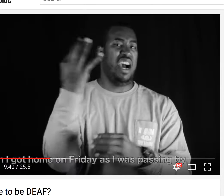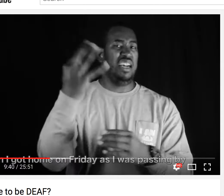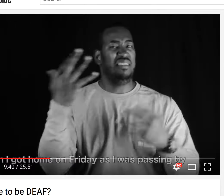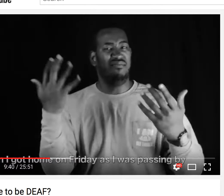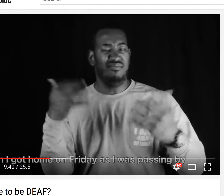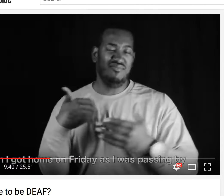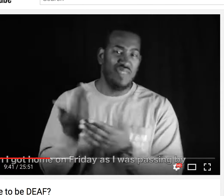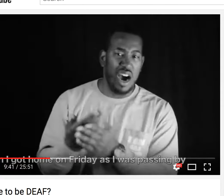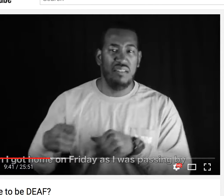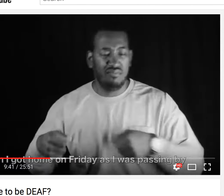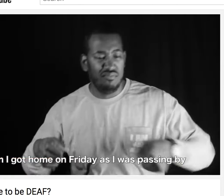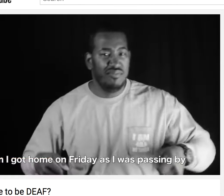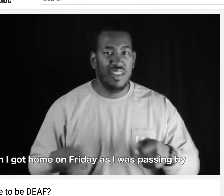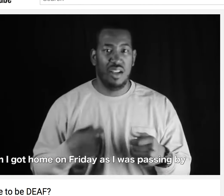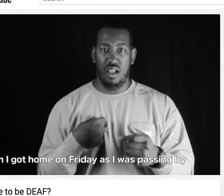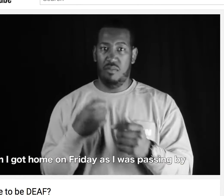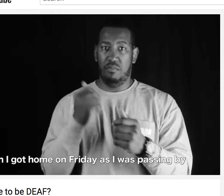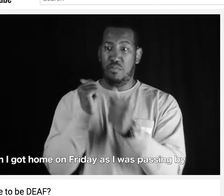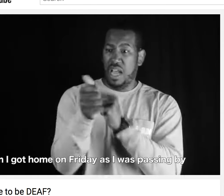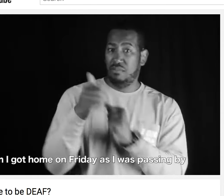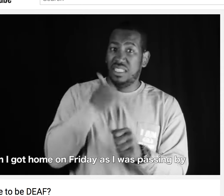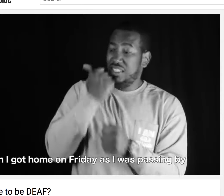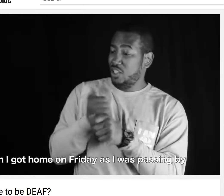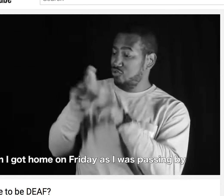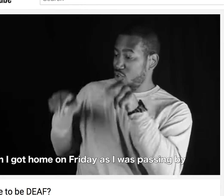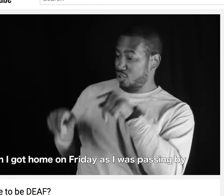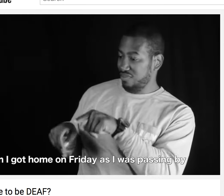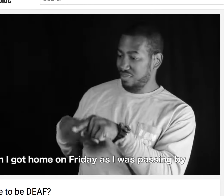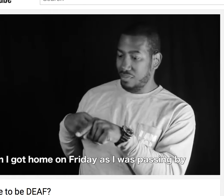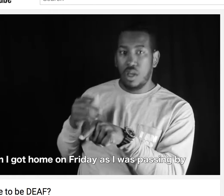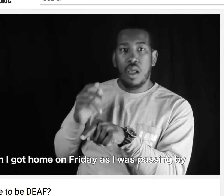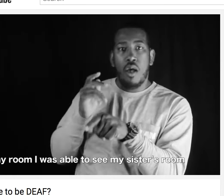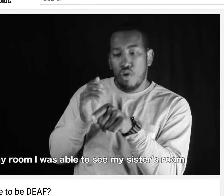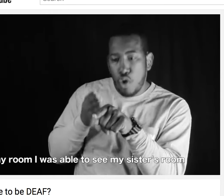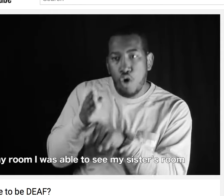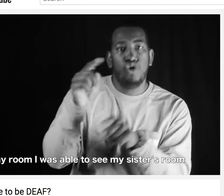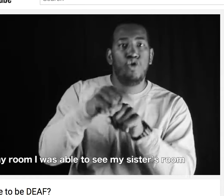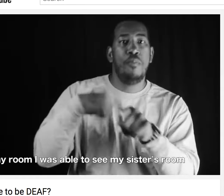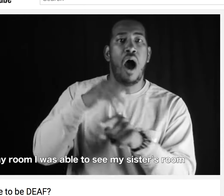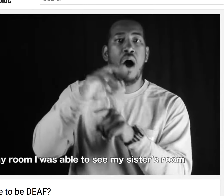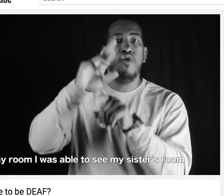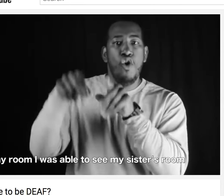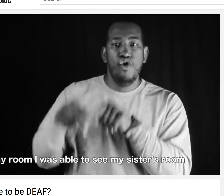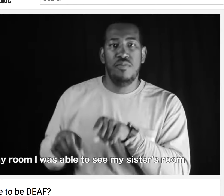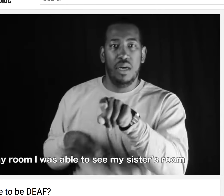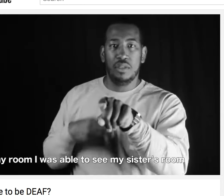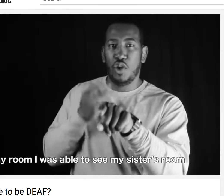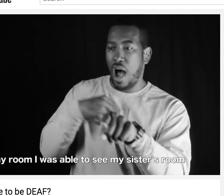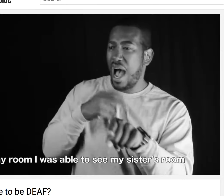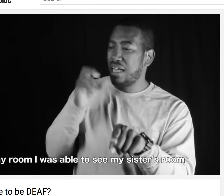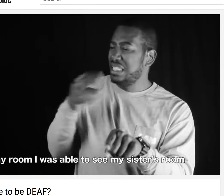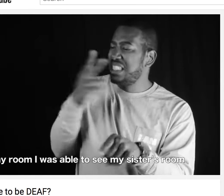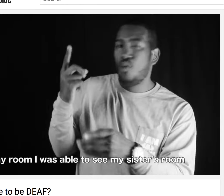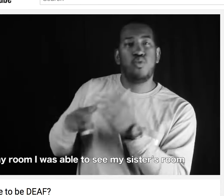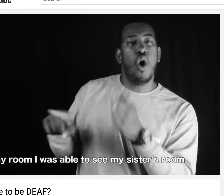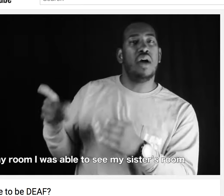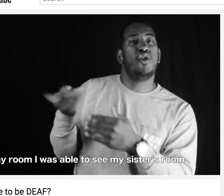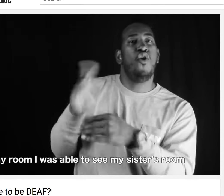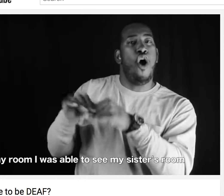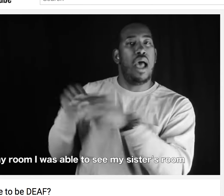So she got, so we arrived home on Friday and I was passing her room and I go into my room and